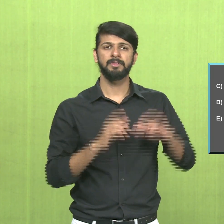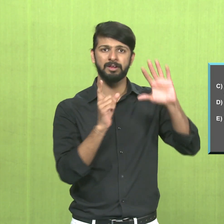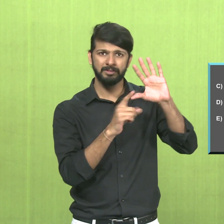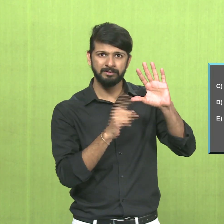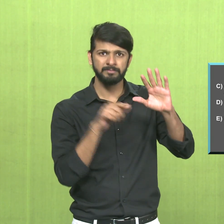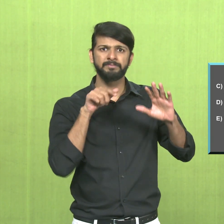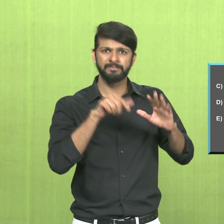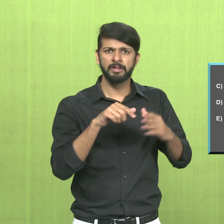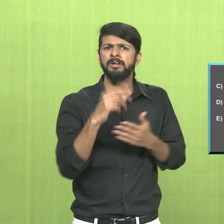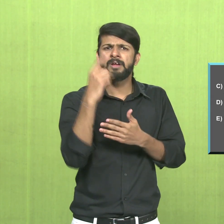Point number 5,